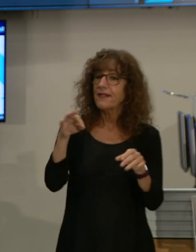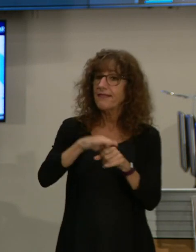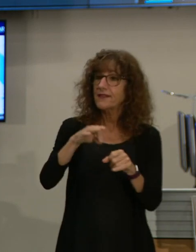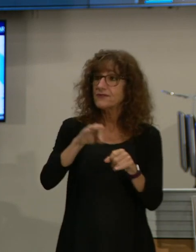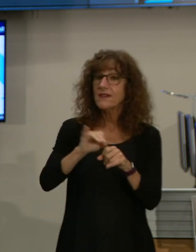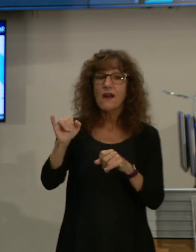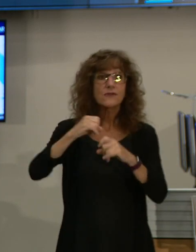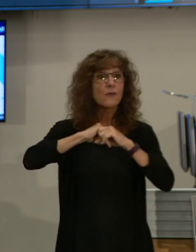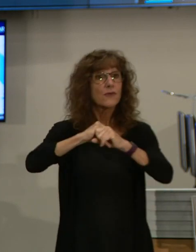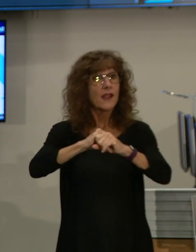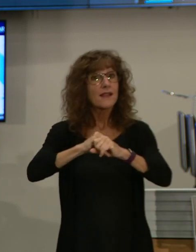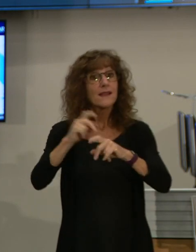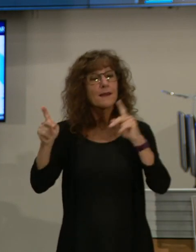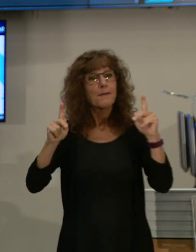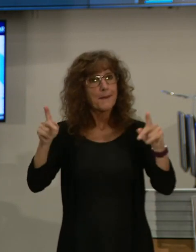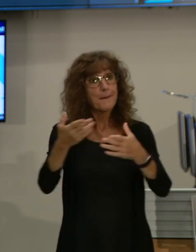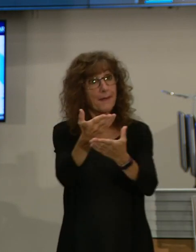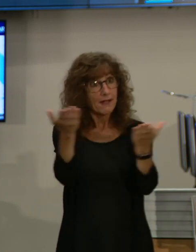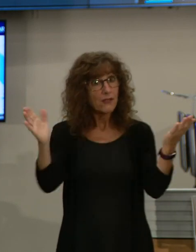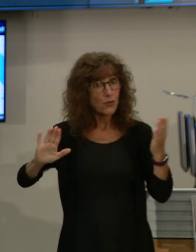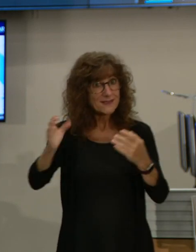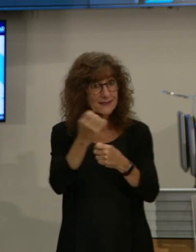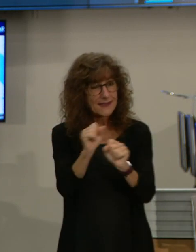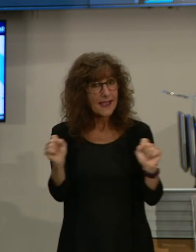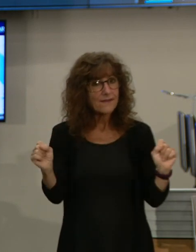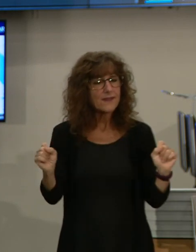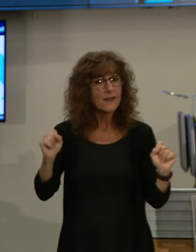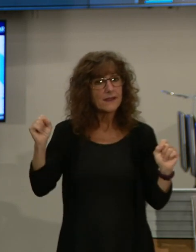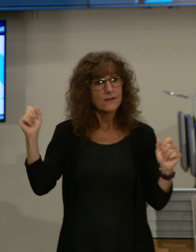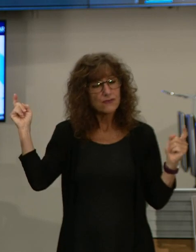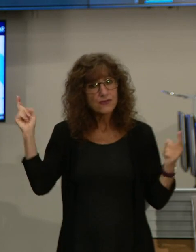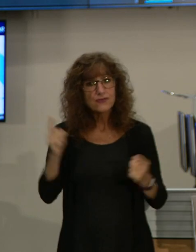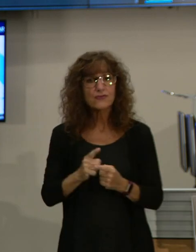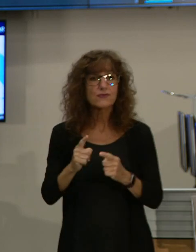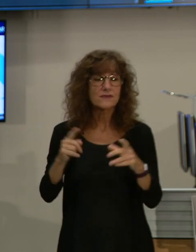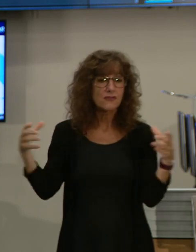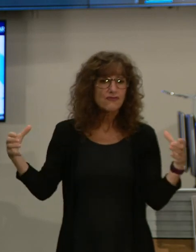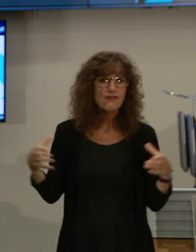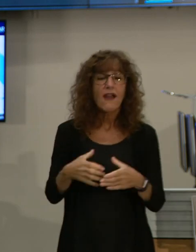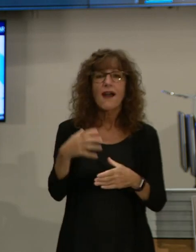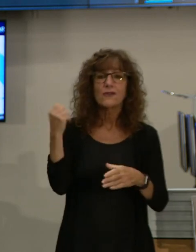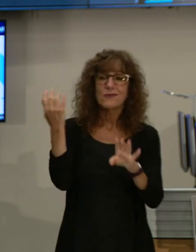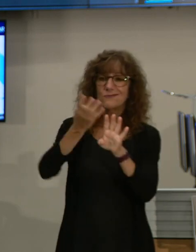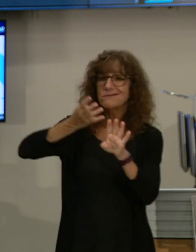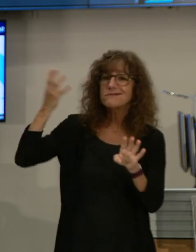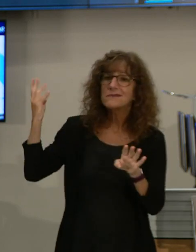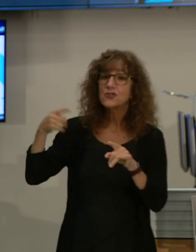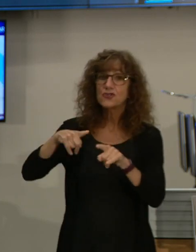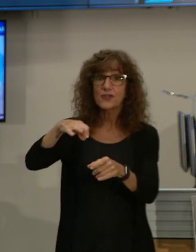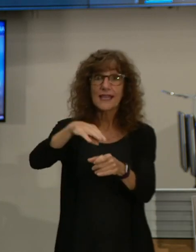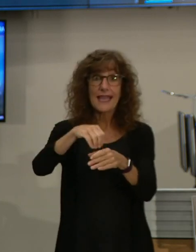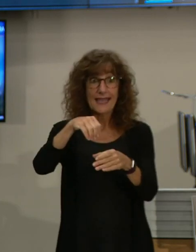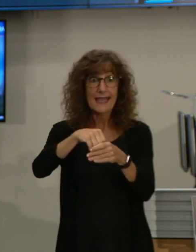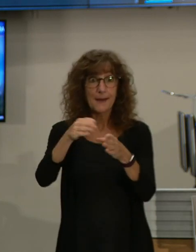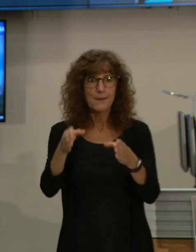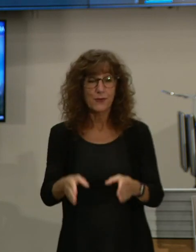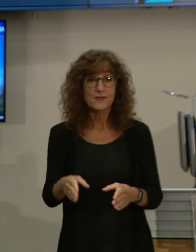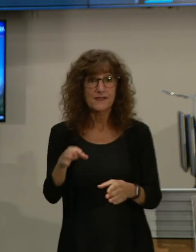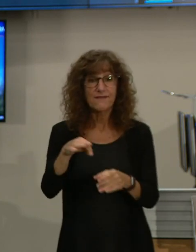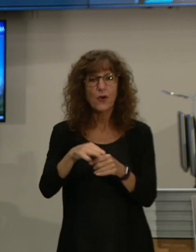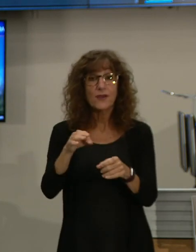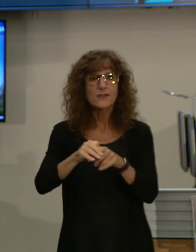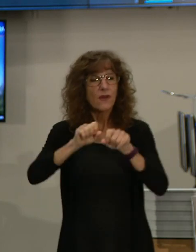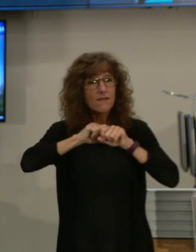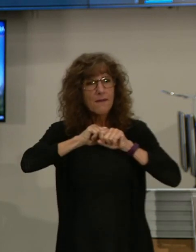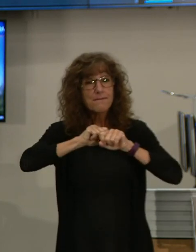also protecting public safety by minimizing crowds and long lines during the in-person voting. And so by mailing this ballot